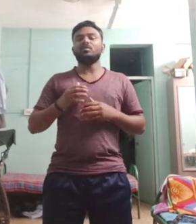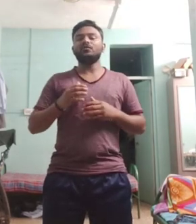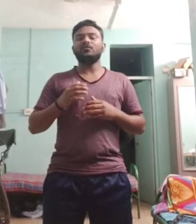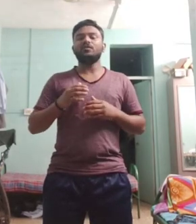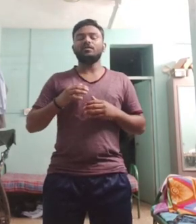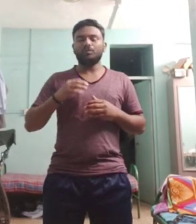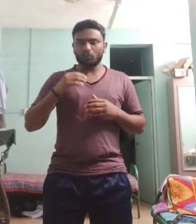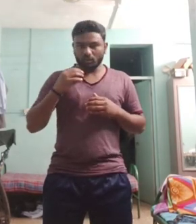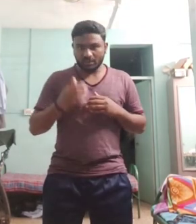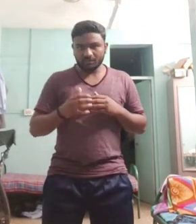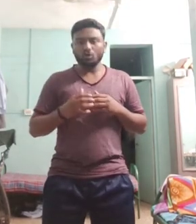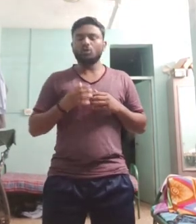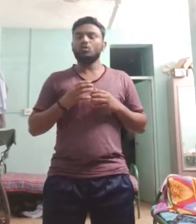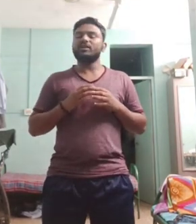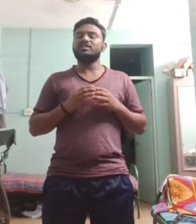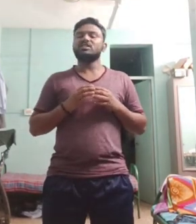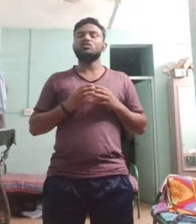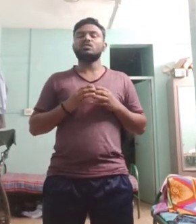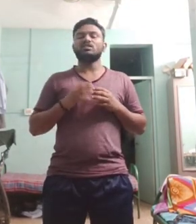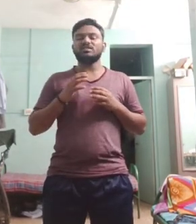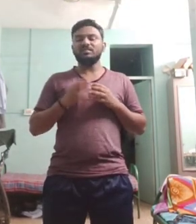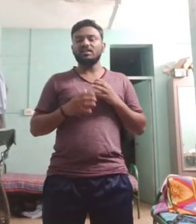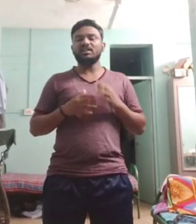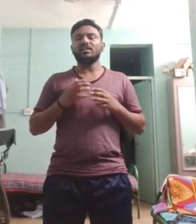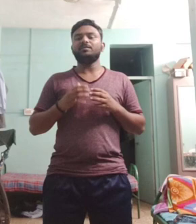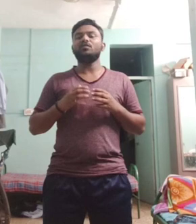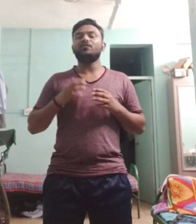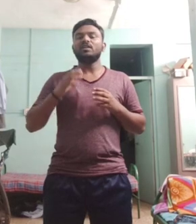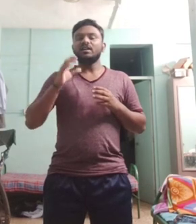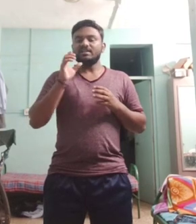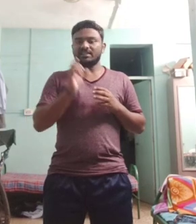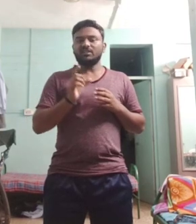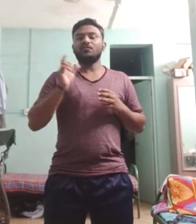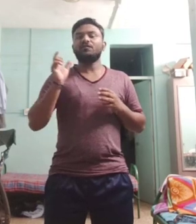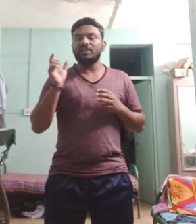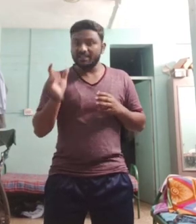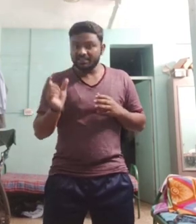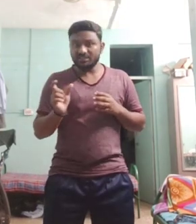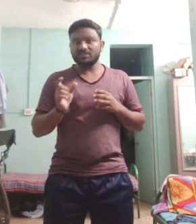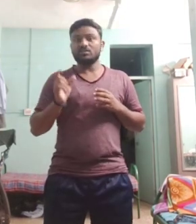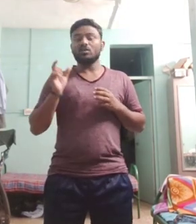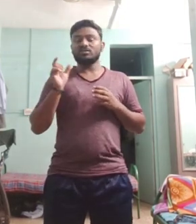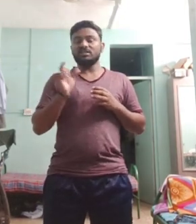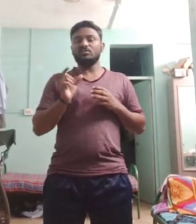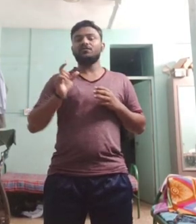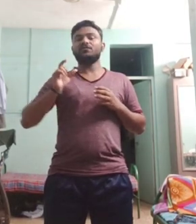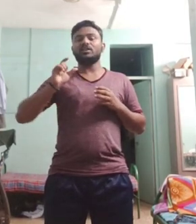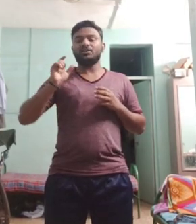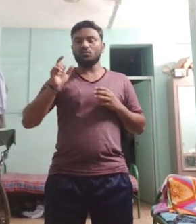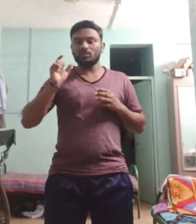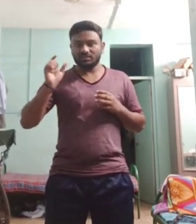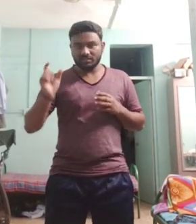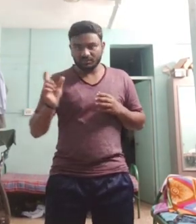of program or to execute a similar type of set of conditions or set of control